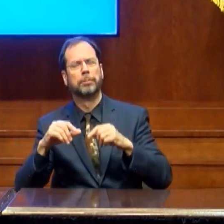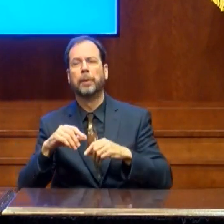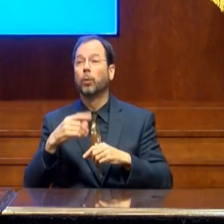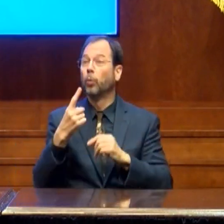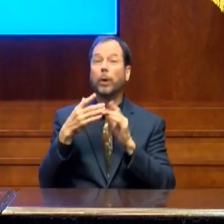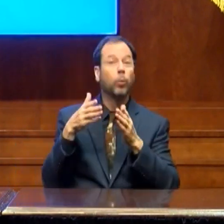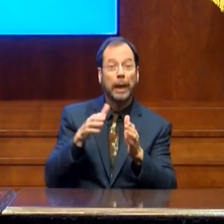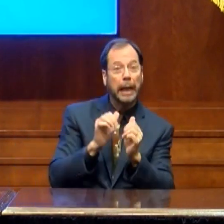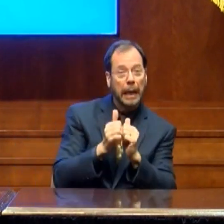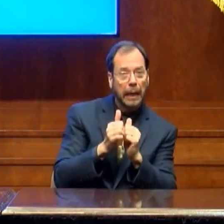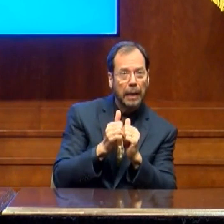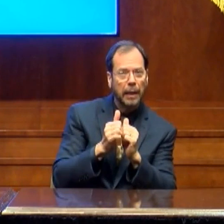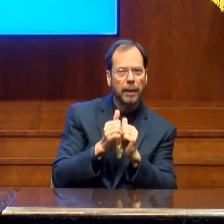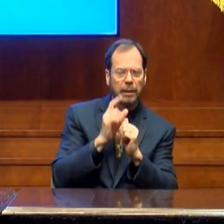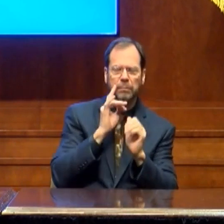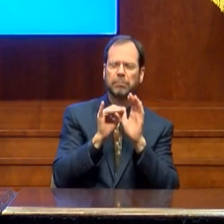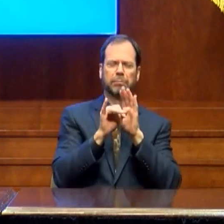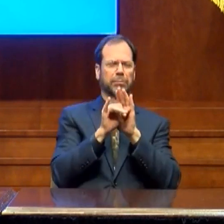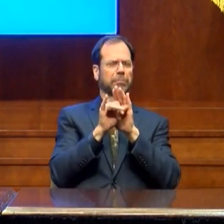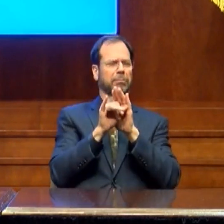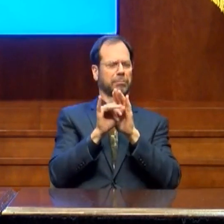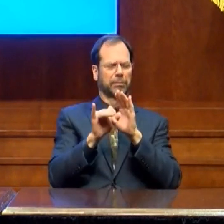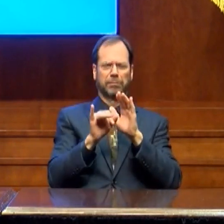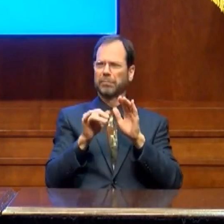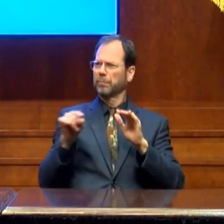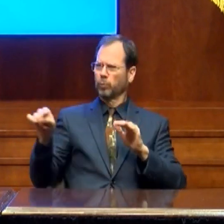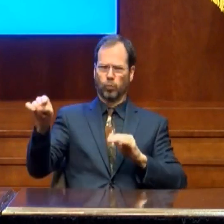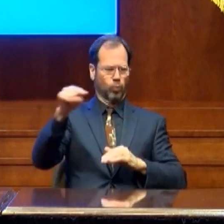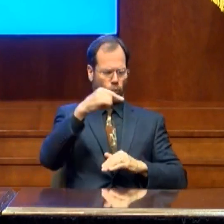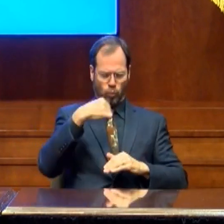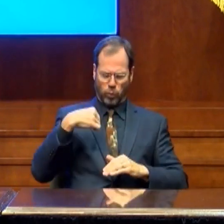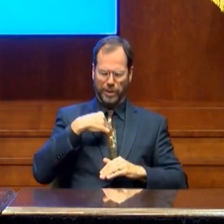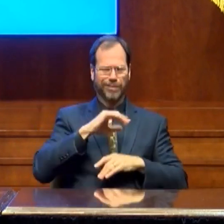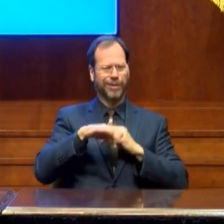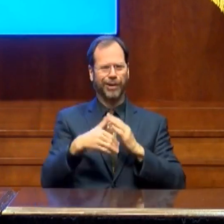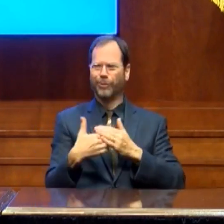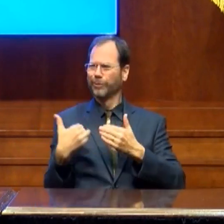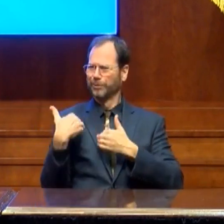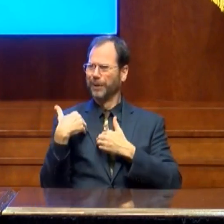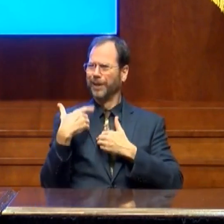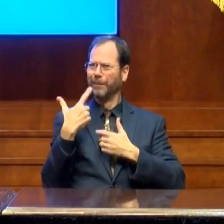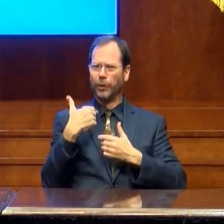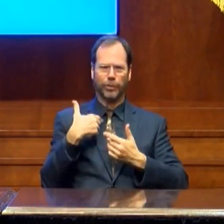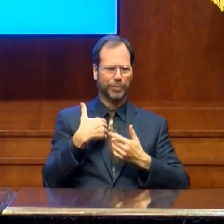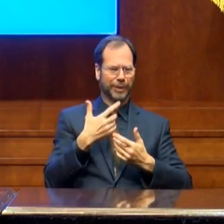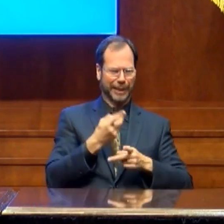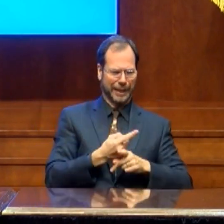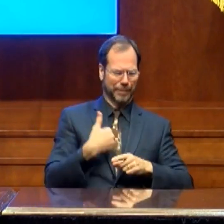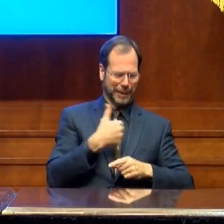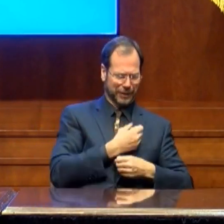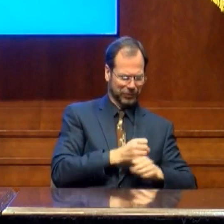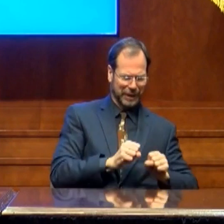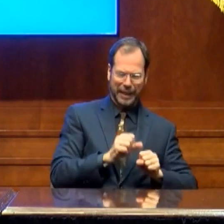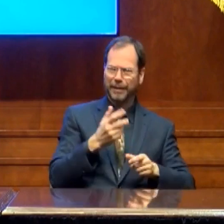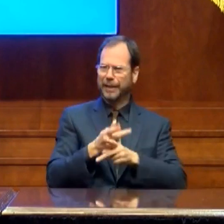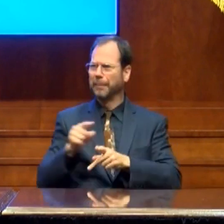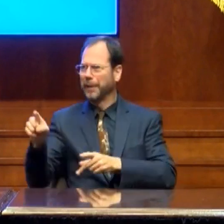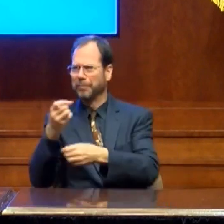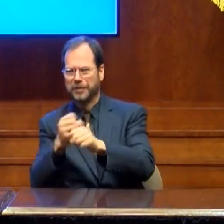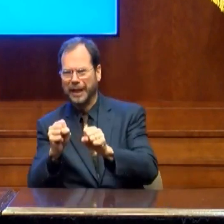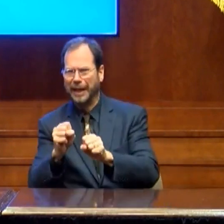together is by recognizing the need that we are all collectively responsible for the health and safety of our fellow